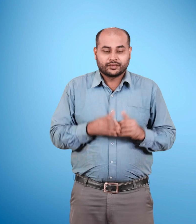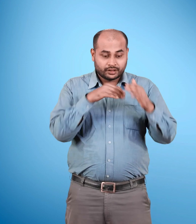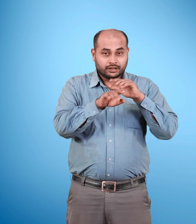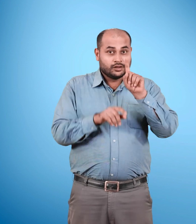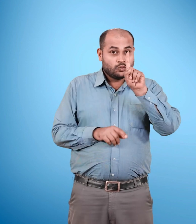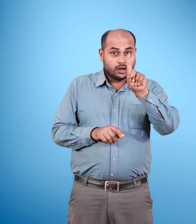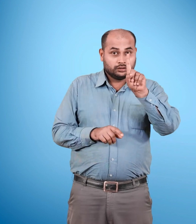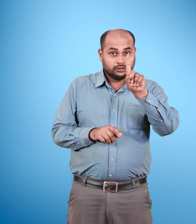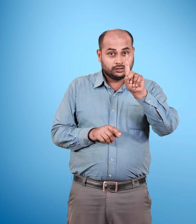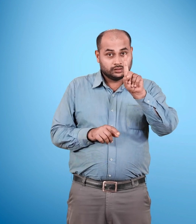1.